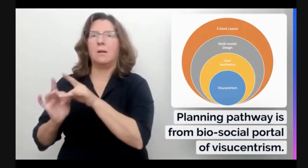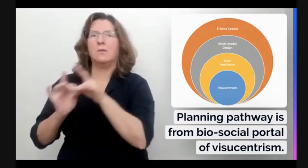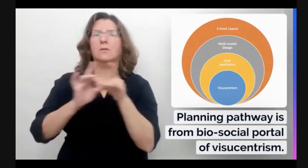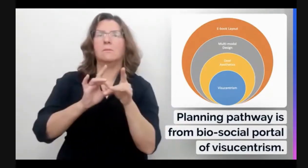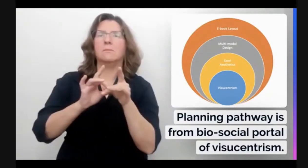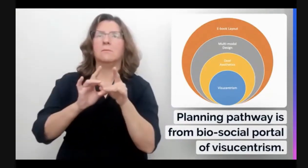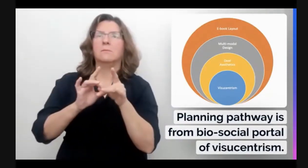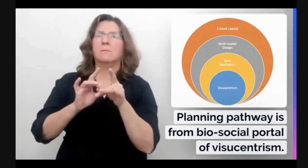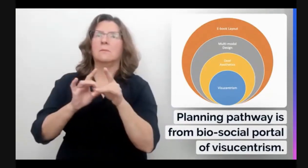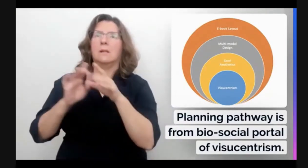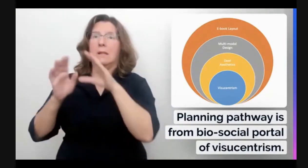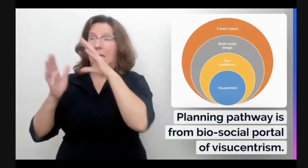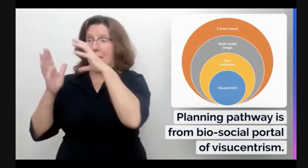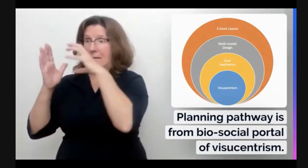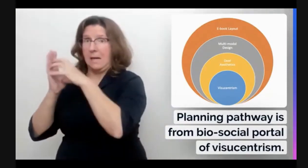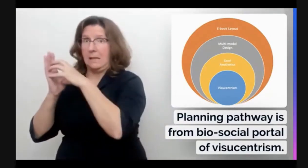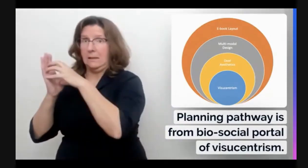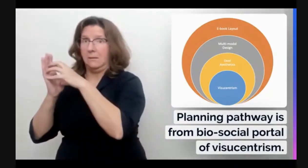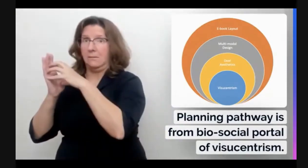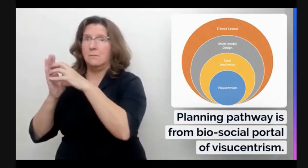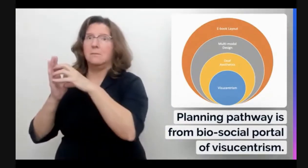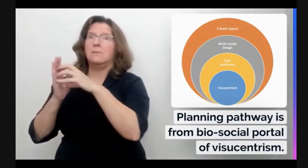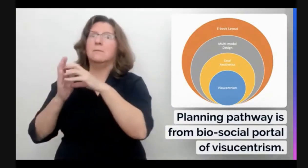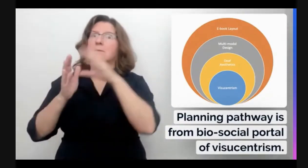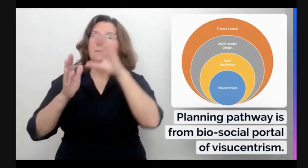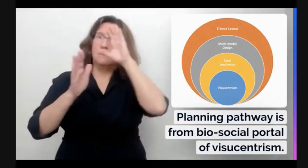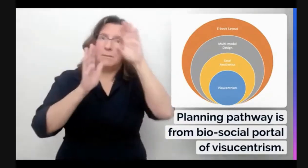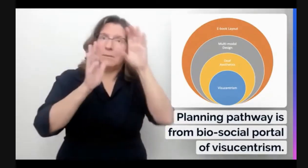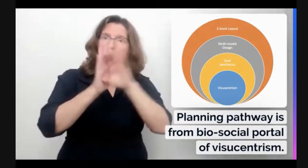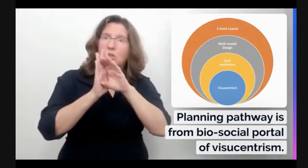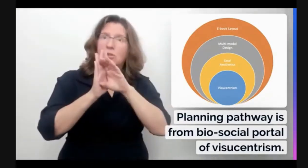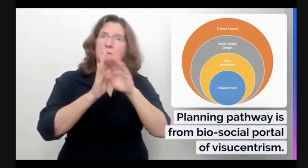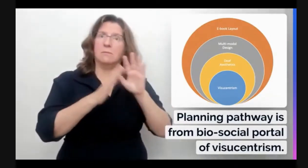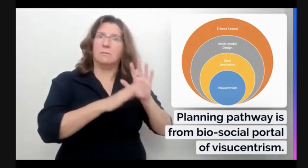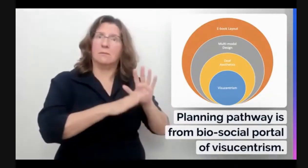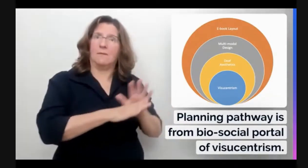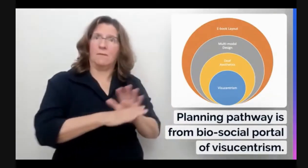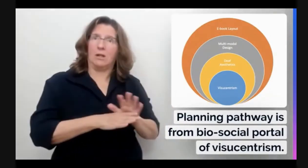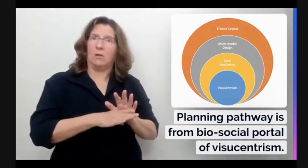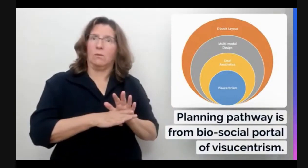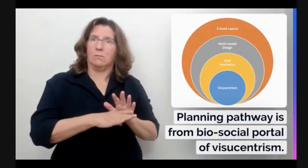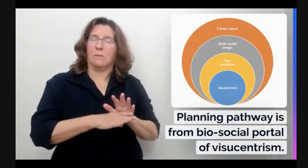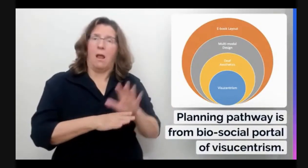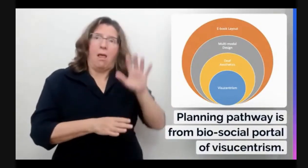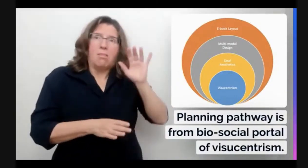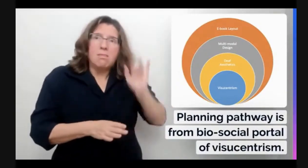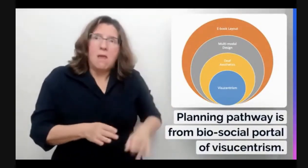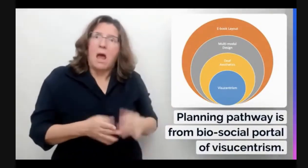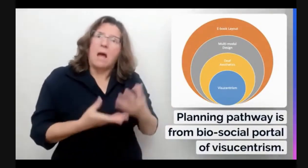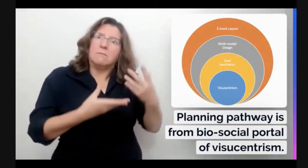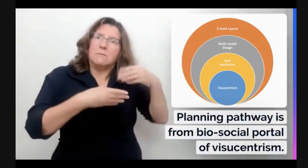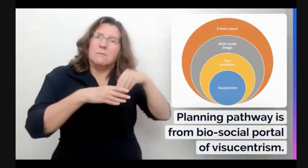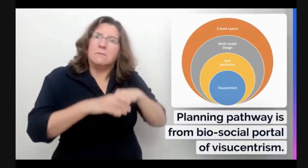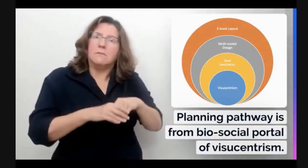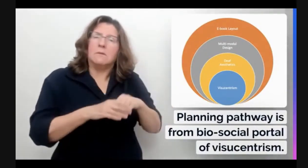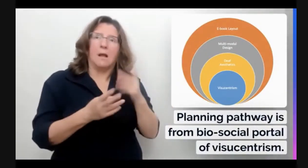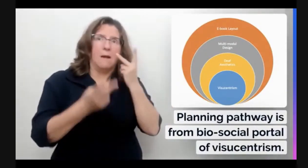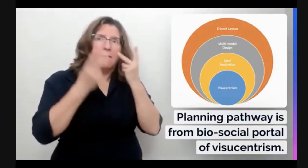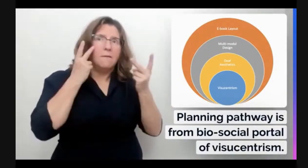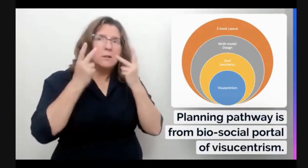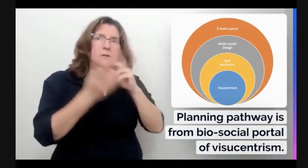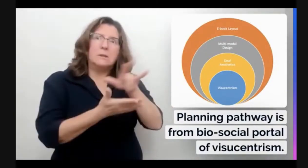of the design to carefully analyze the relationship between the written text, images, and videos.